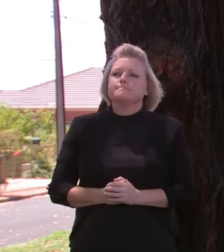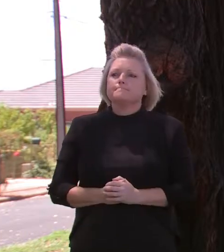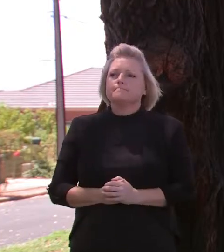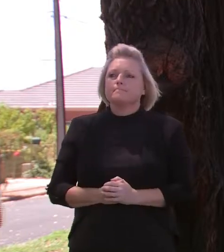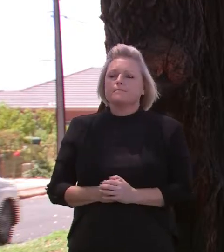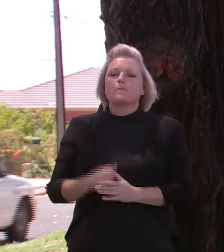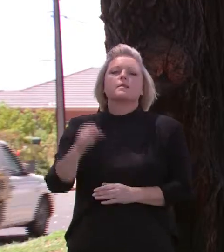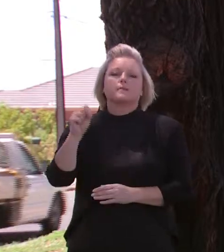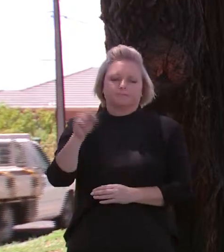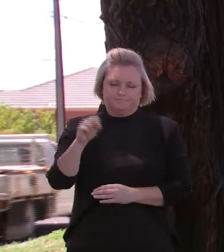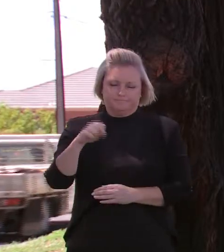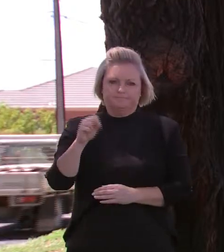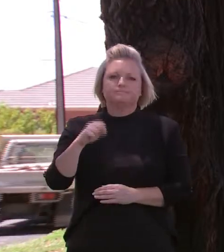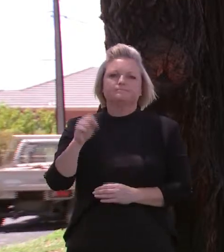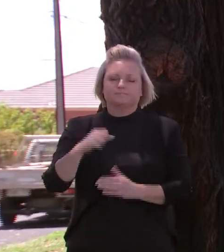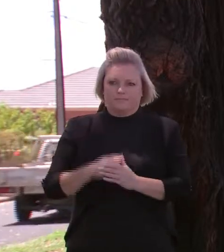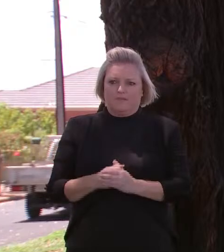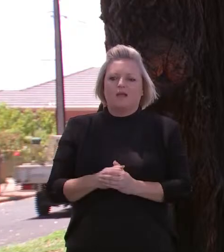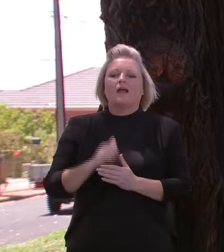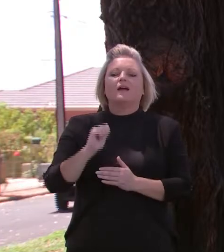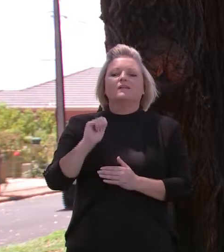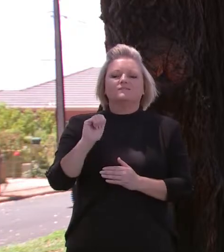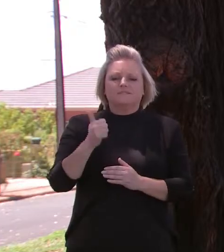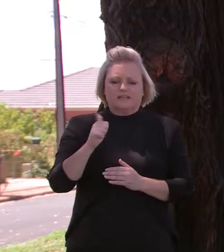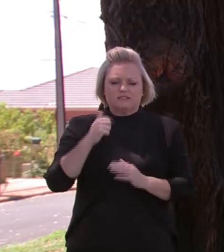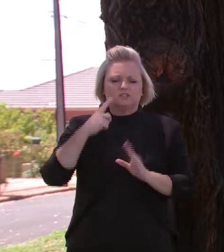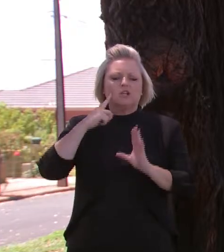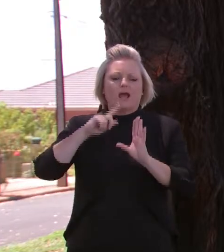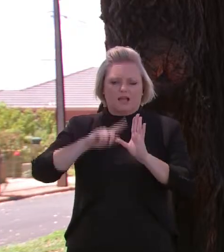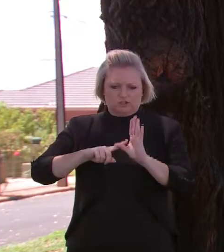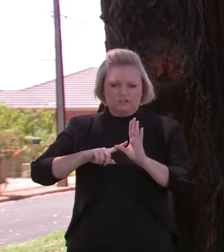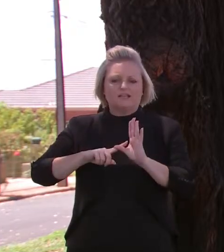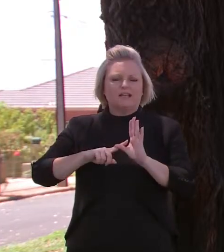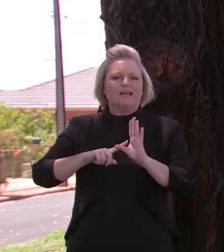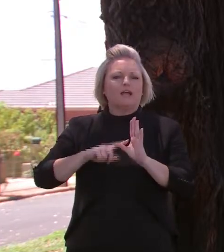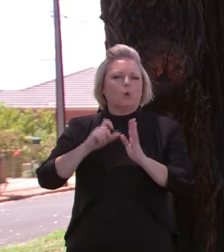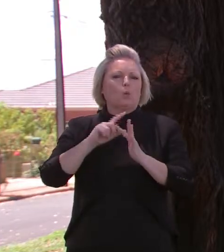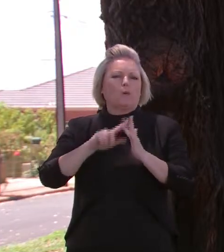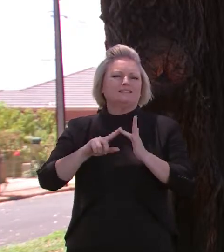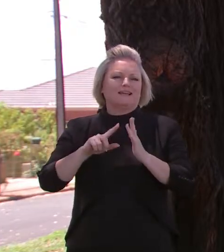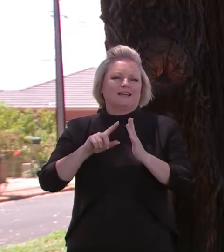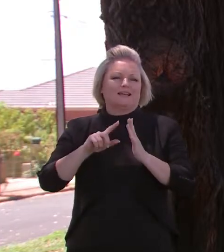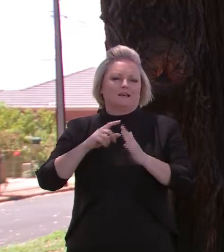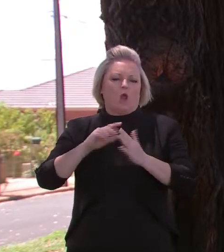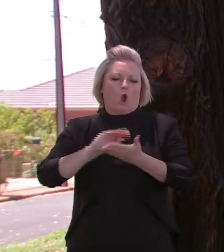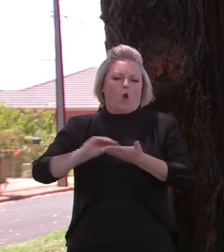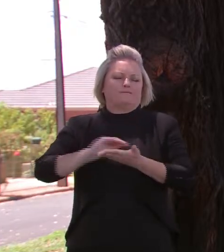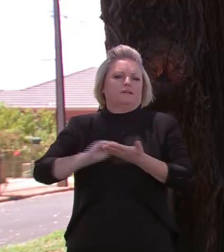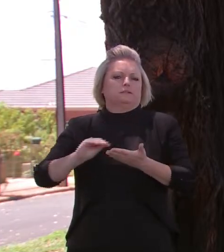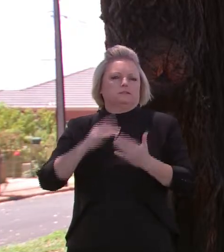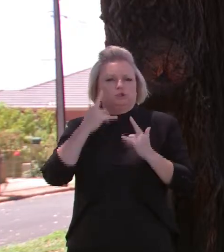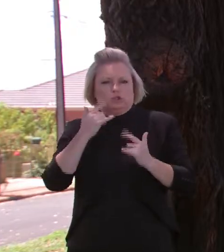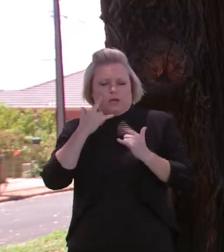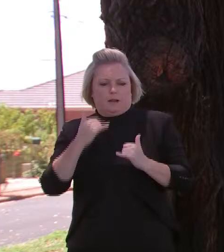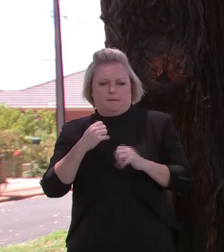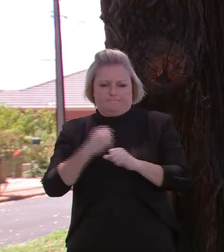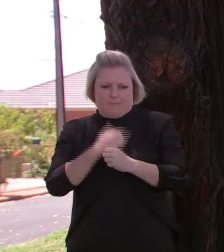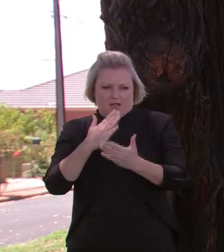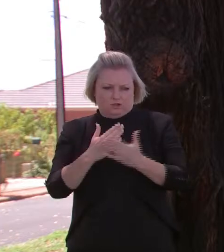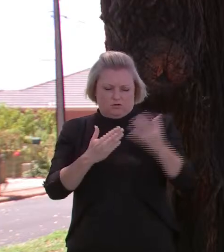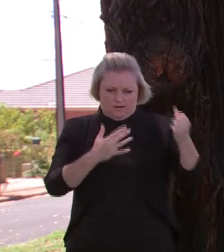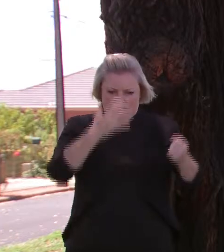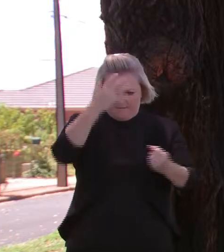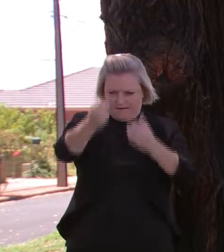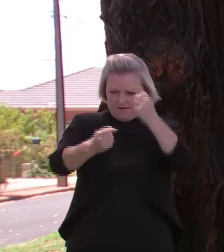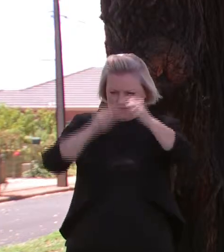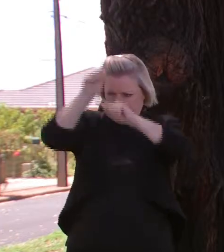the audit, which was a desktop audit that was undertaken last year. I think I've reported on that a number of occasions since November. And that identified that a really good number